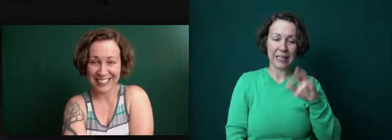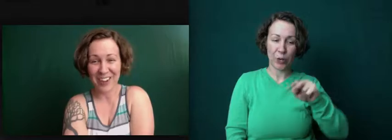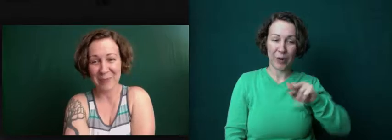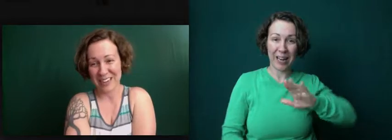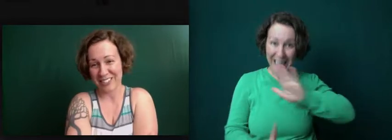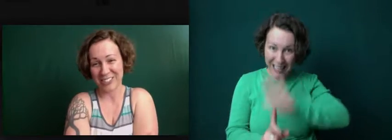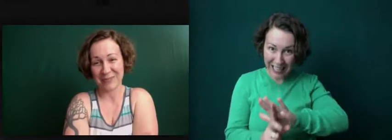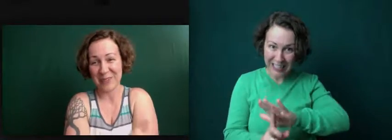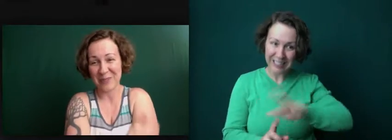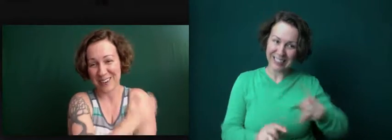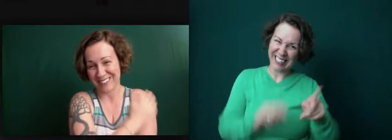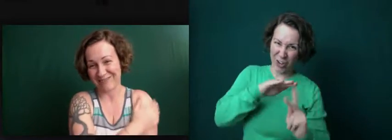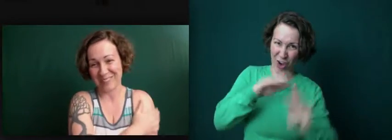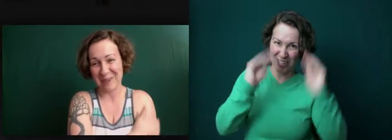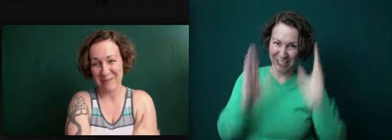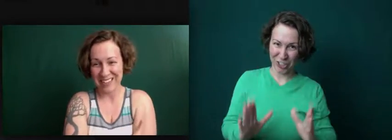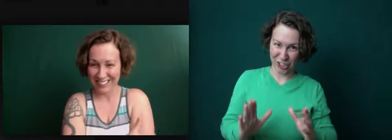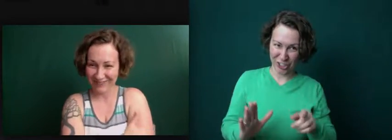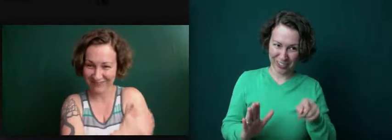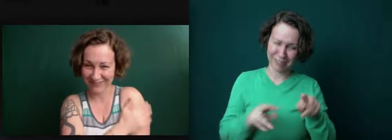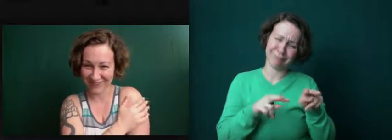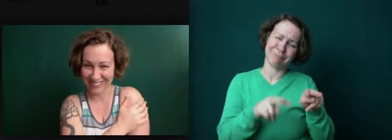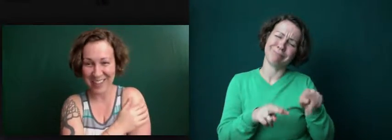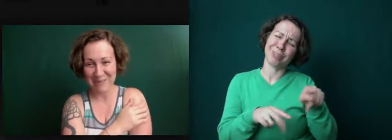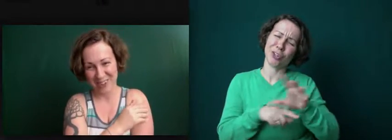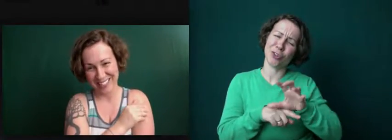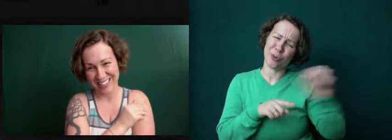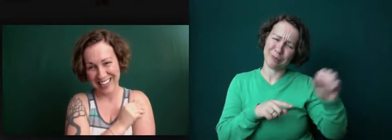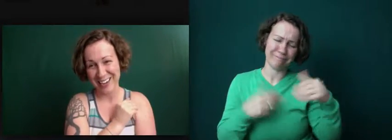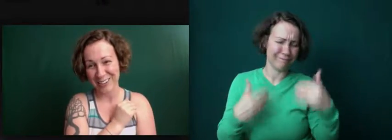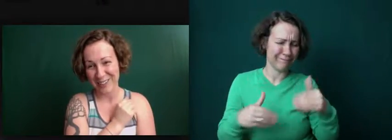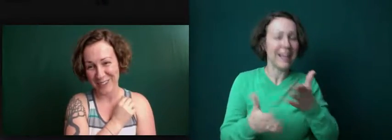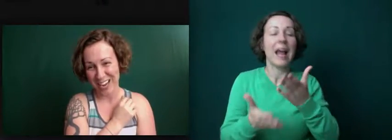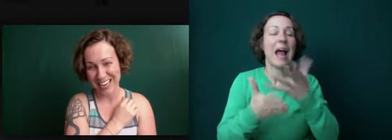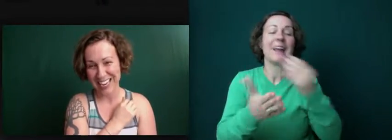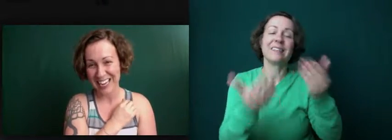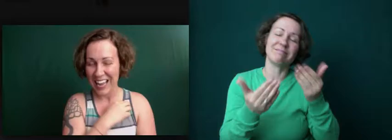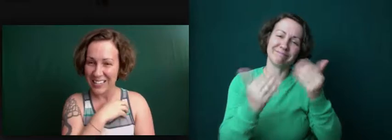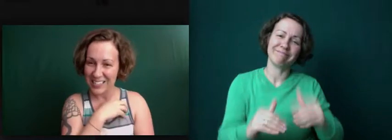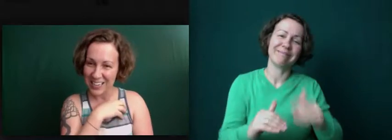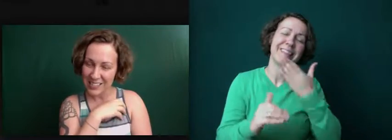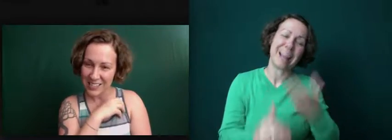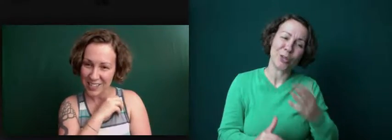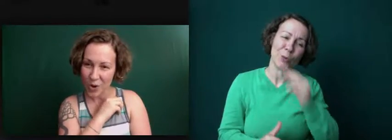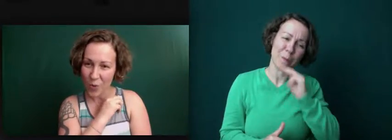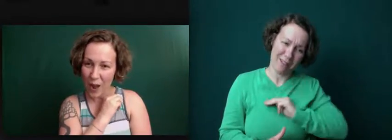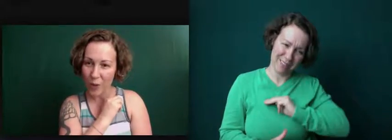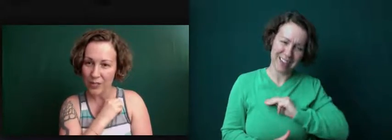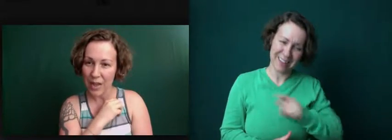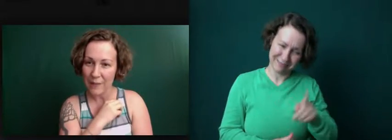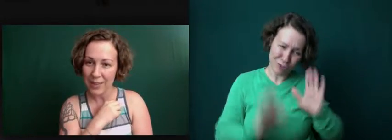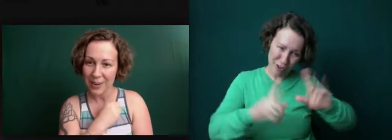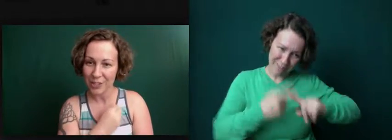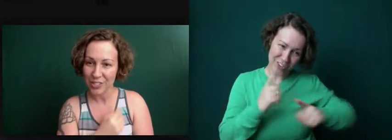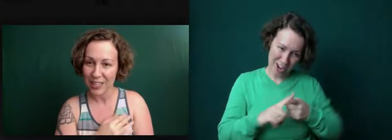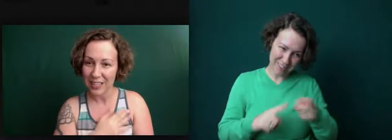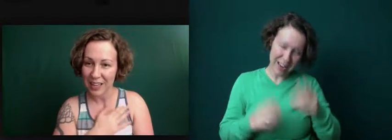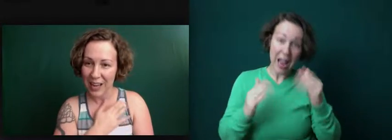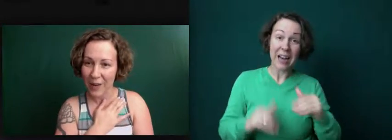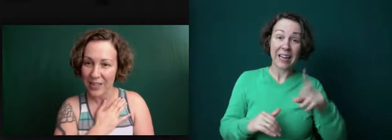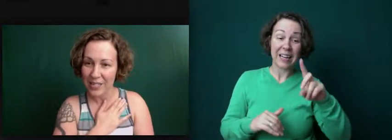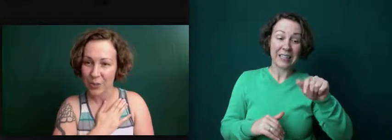and oh my gosh, you're amazing. Thank you, Marlene, and a great friend. And Danny says, oh wow, weird timing. I